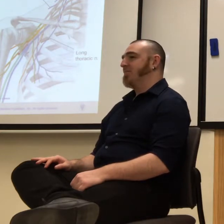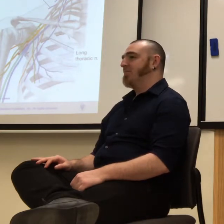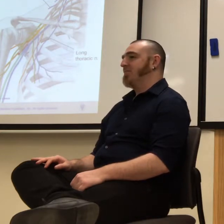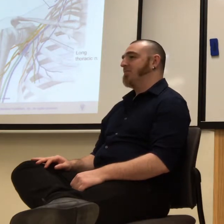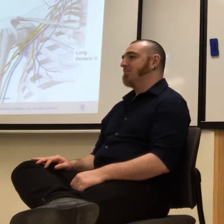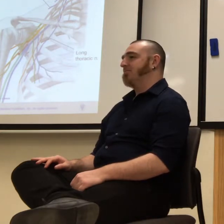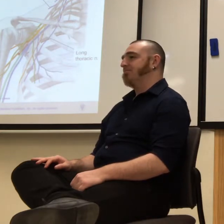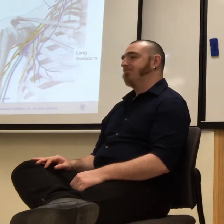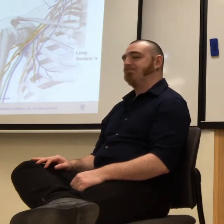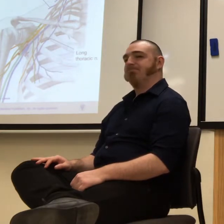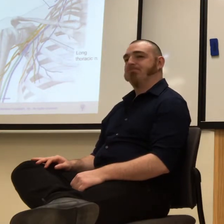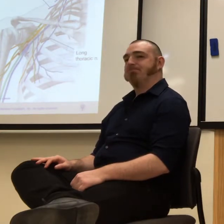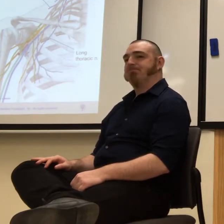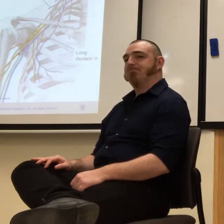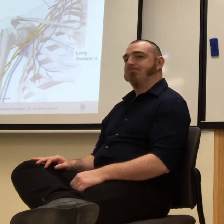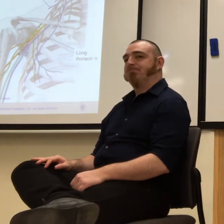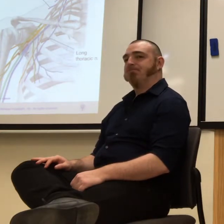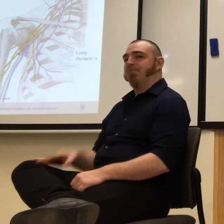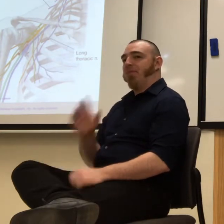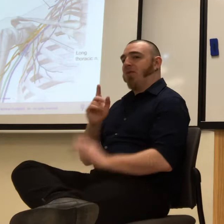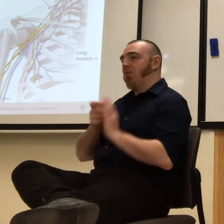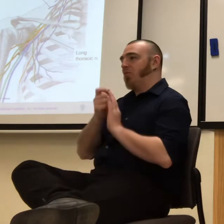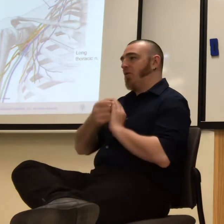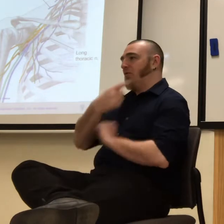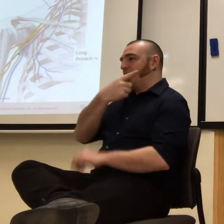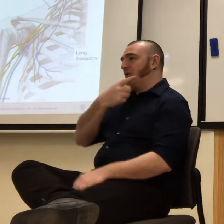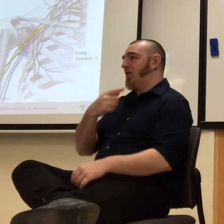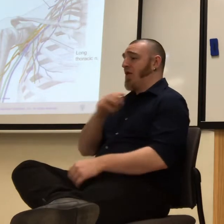Then I'm right over here, muscle innervated.